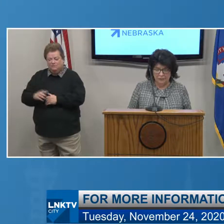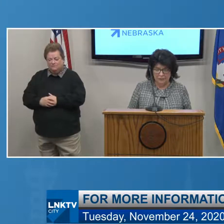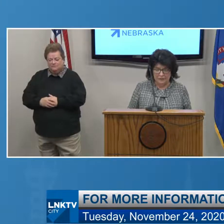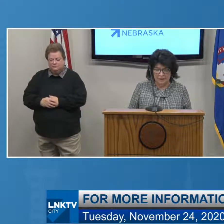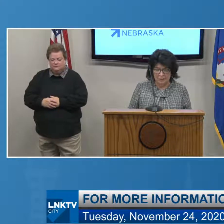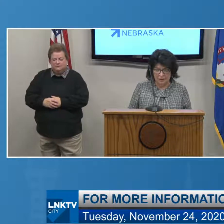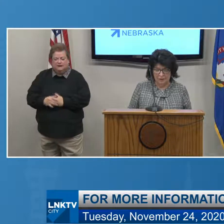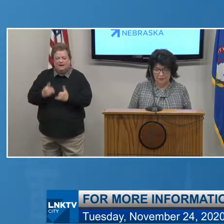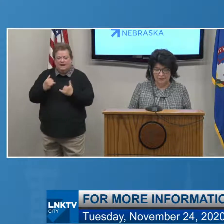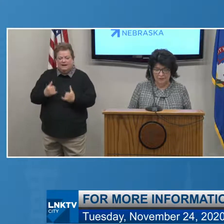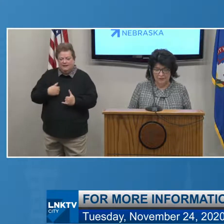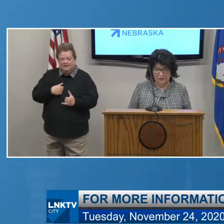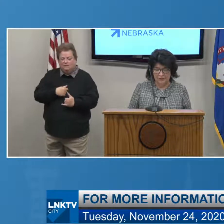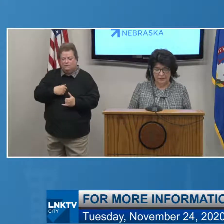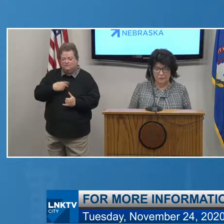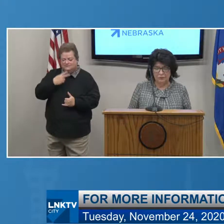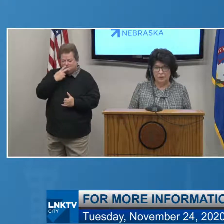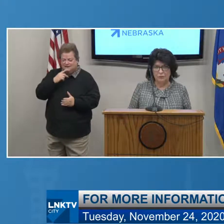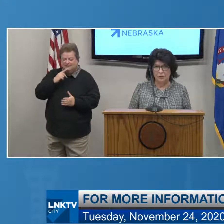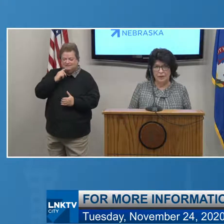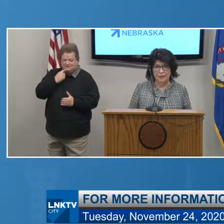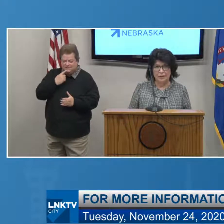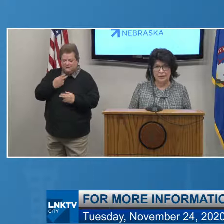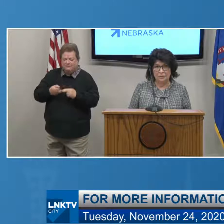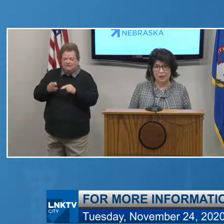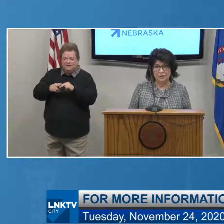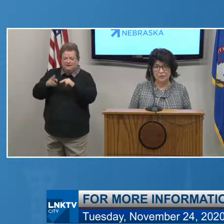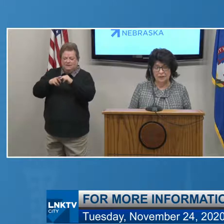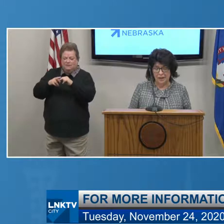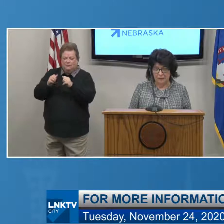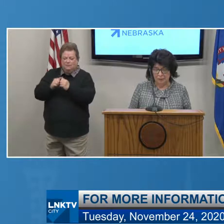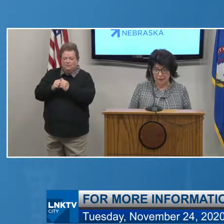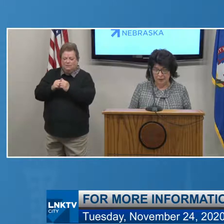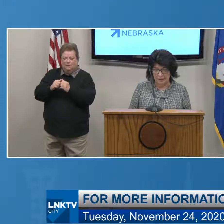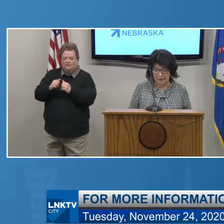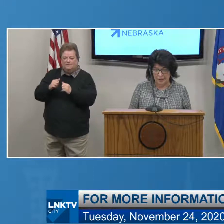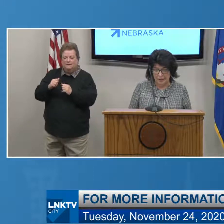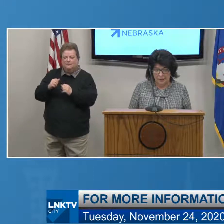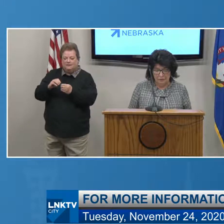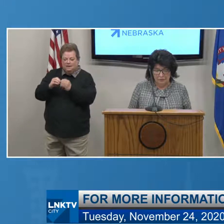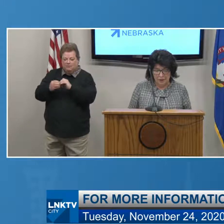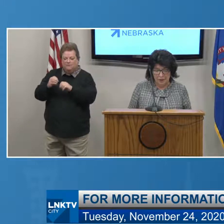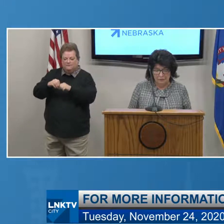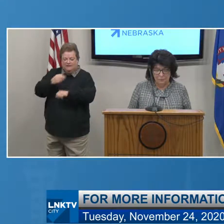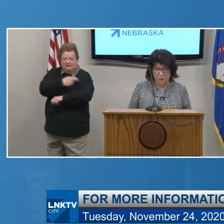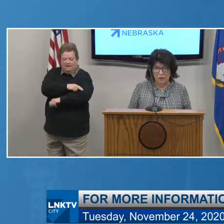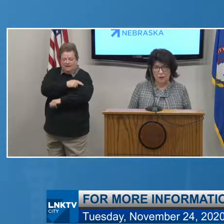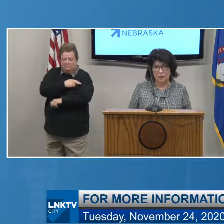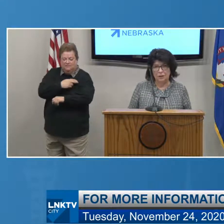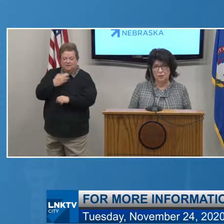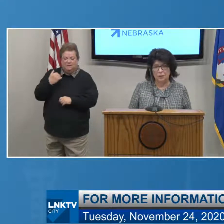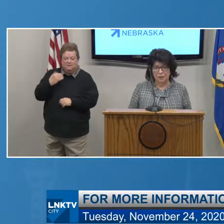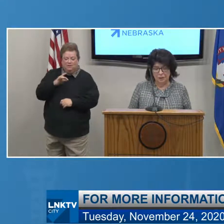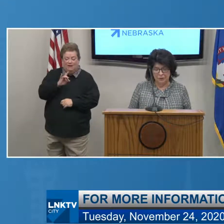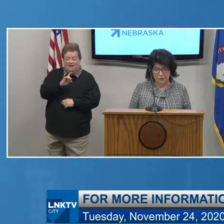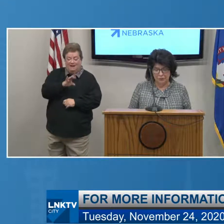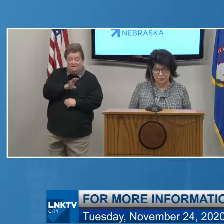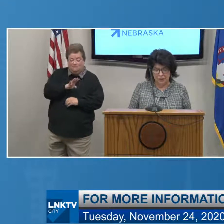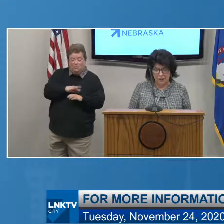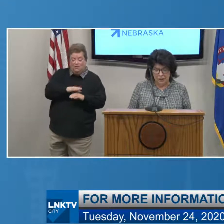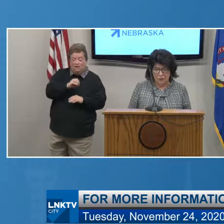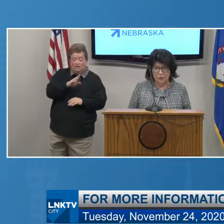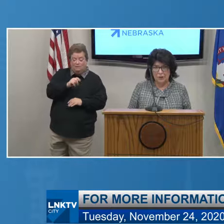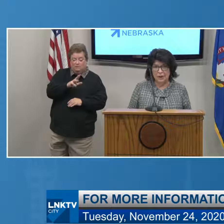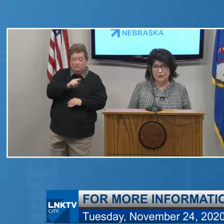are seeing steep increases in the number of COVID-19 patients hospitalized, from 84 on October